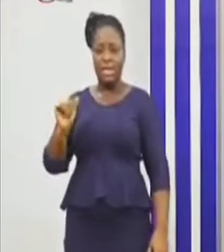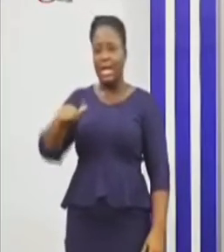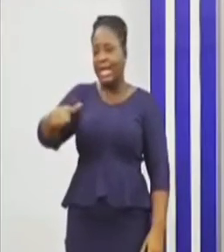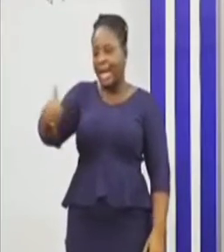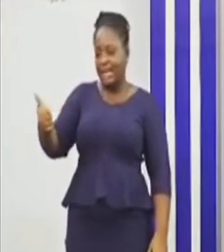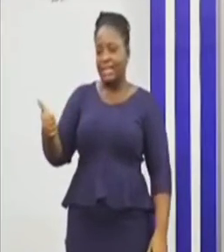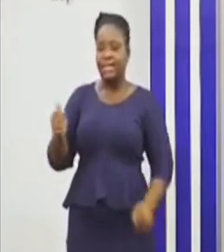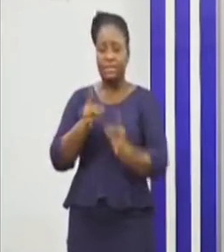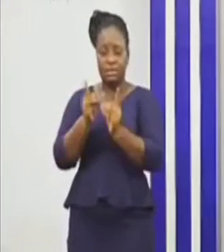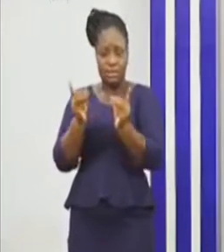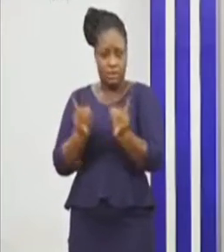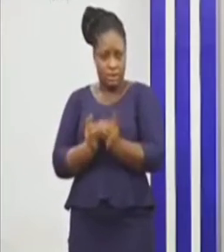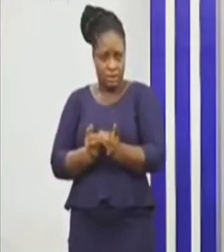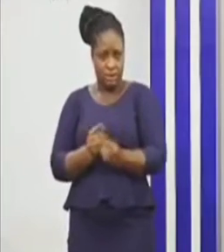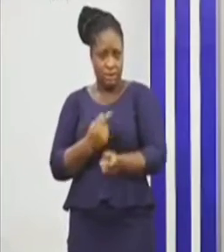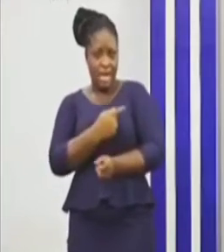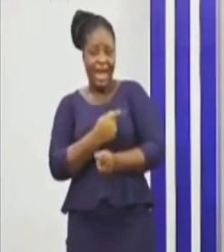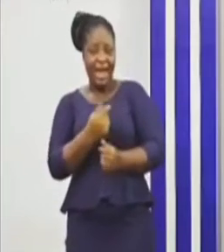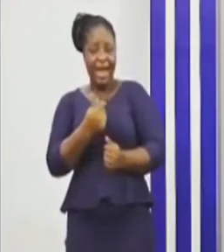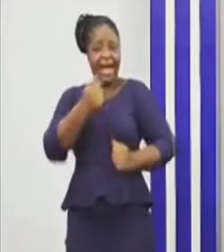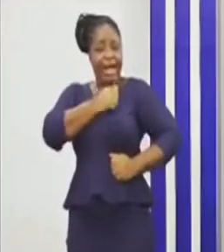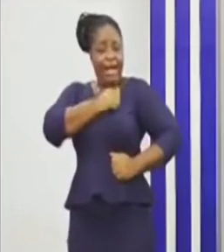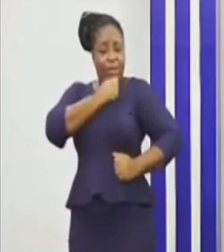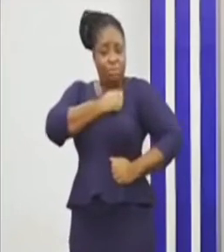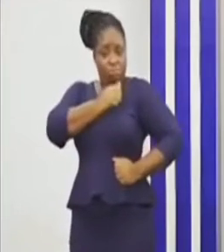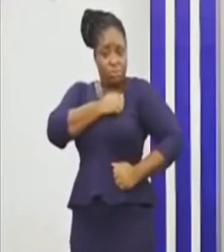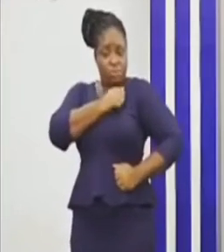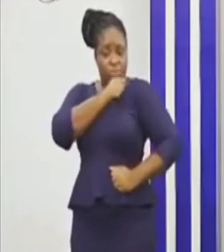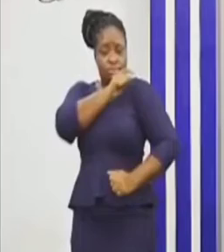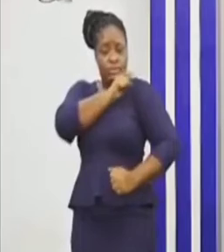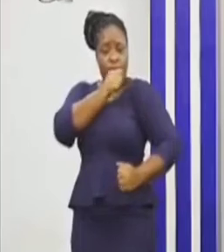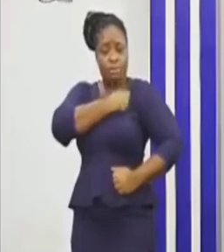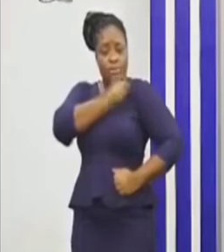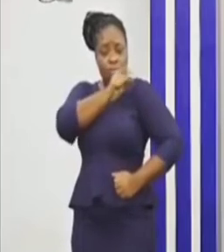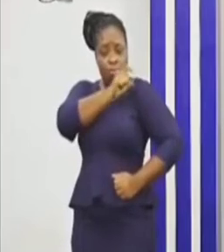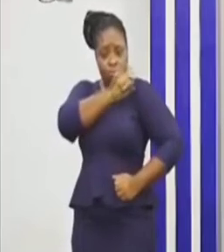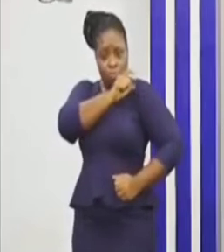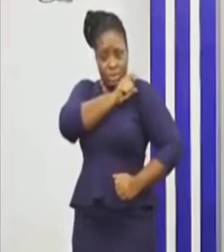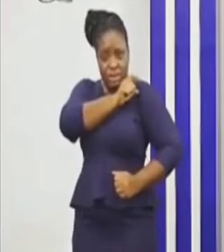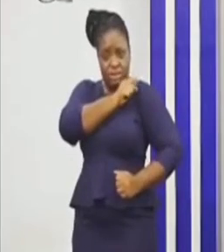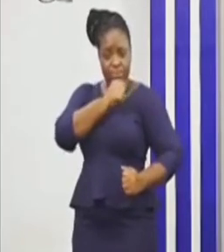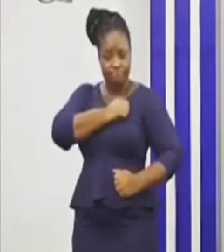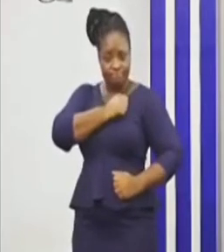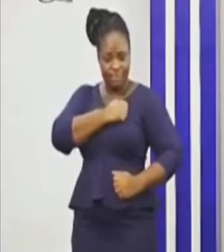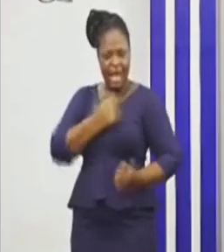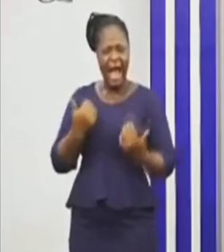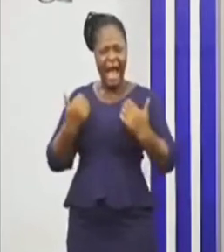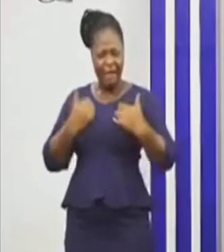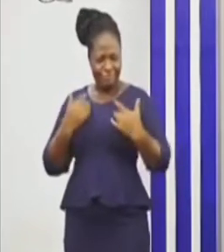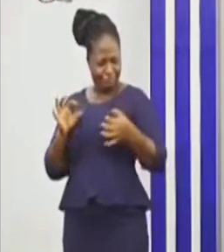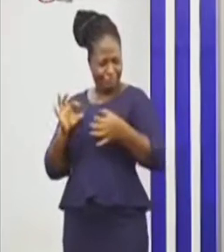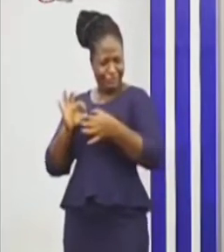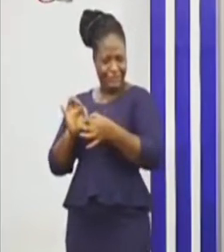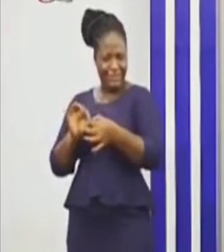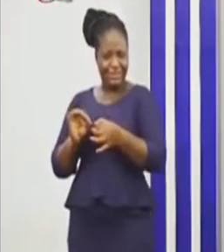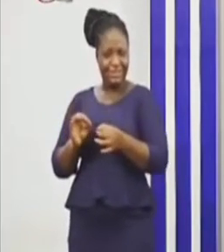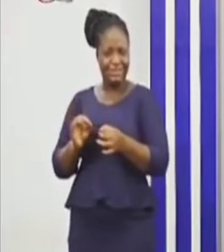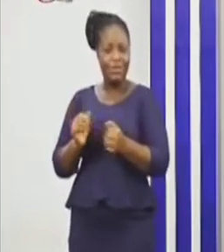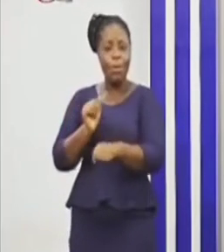contiguous districts. The Ghana Police Service and the Ghana Armed Forces have been running a joint operation